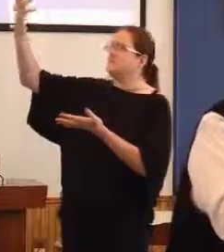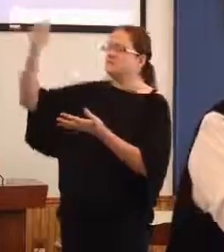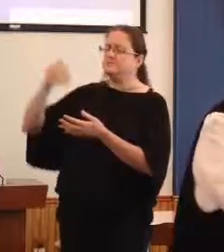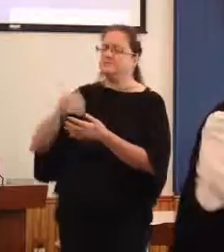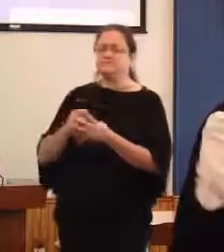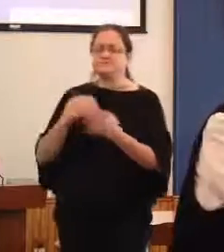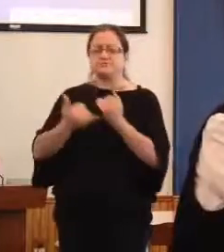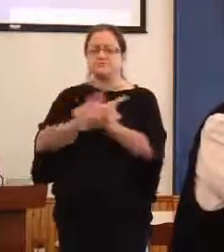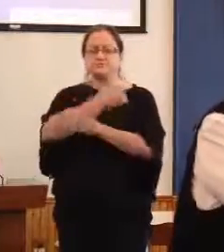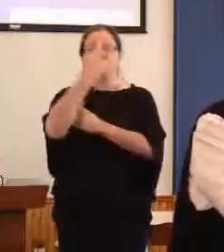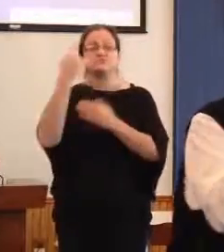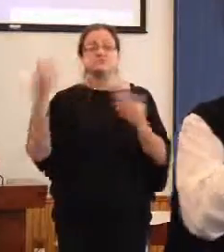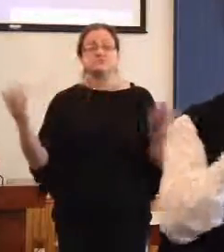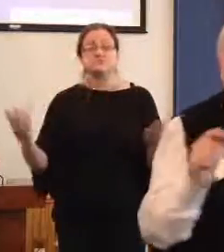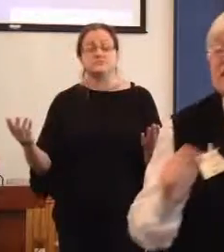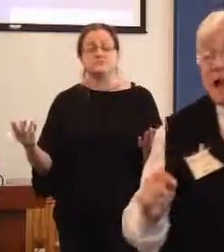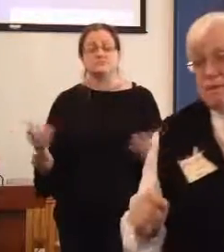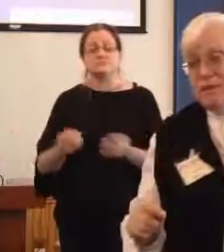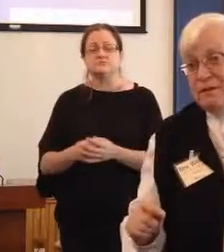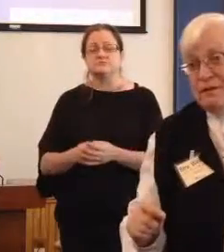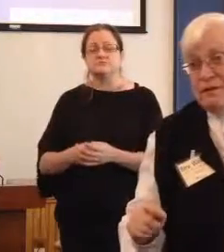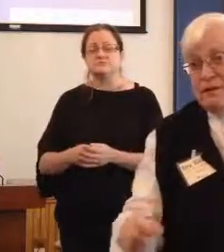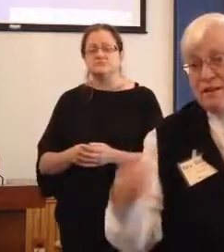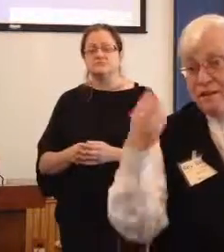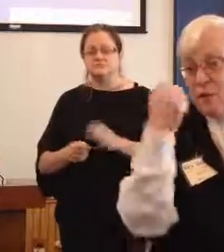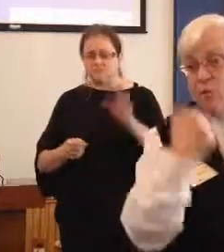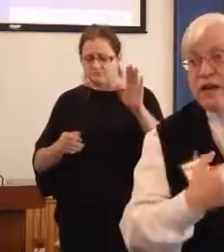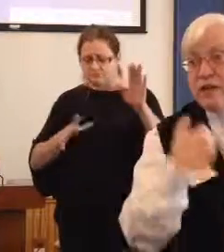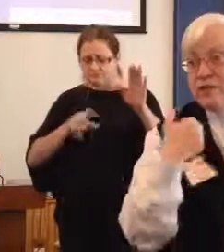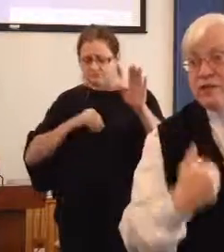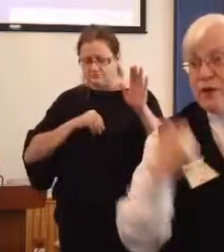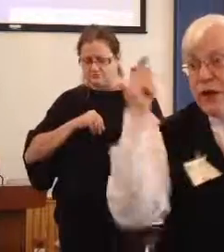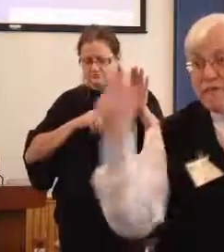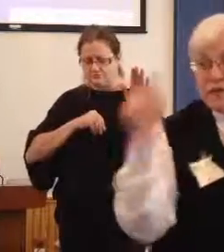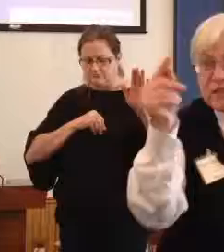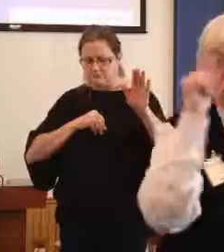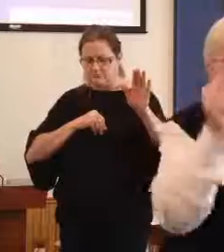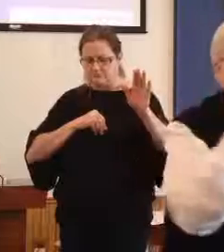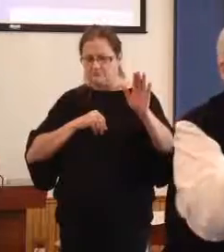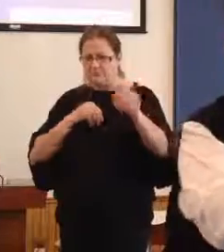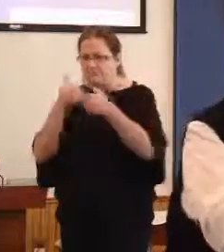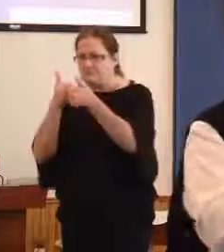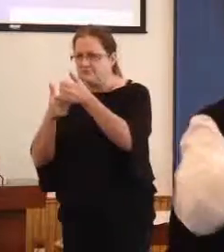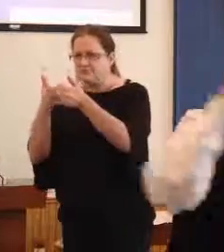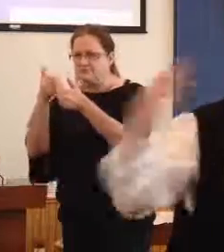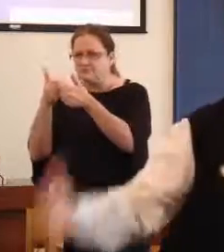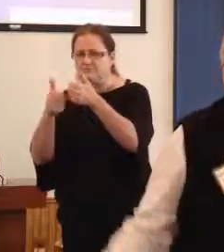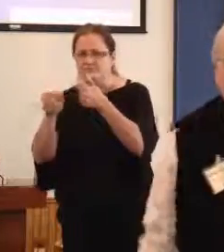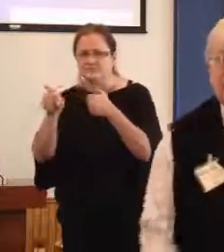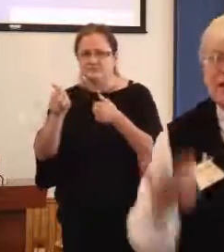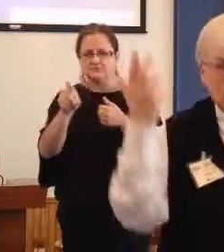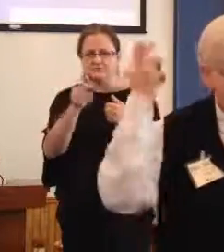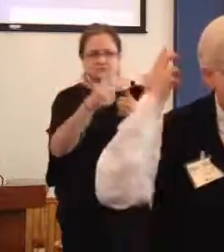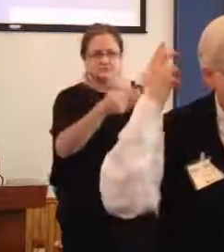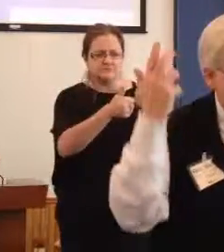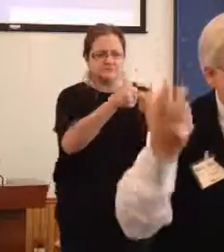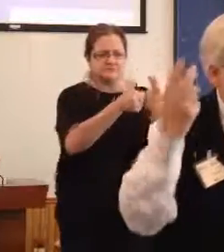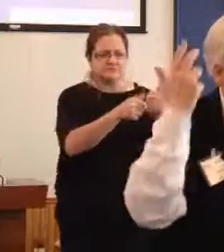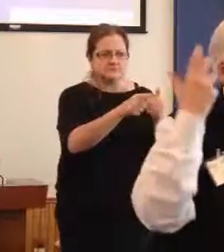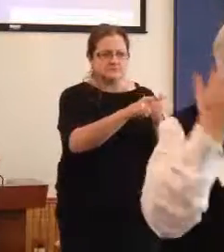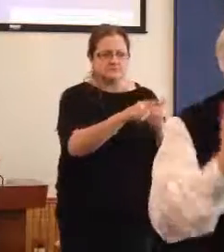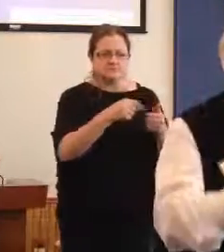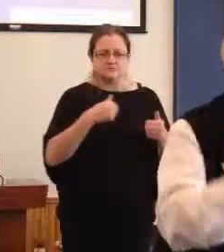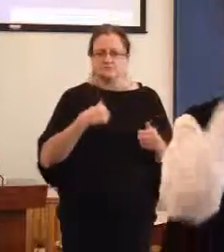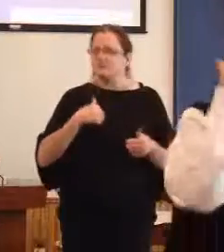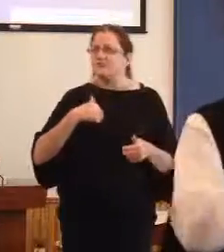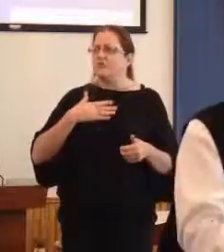Today we accept that we too, every single one of us, has been lifted to a